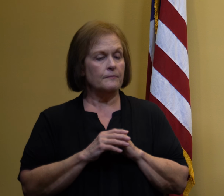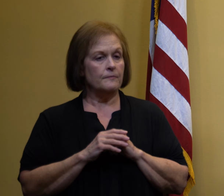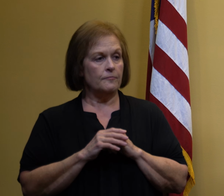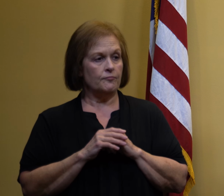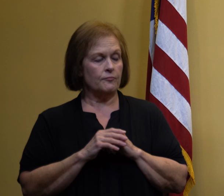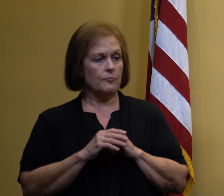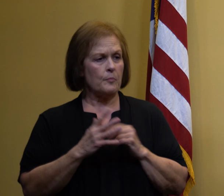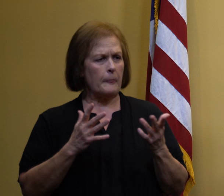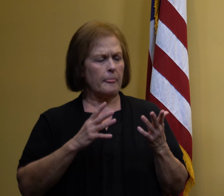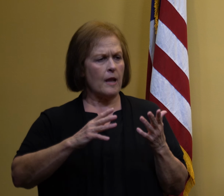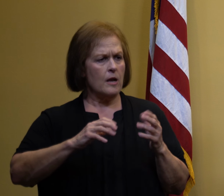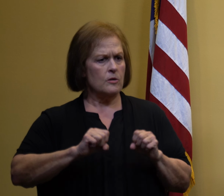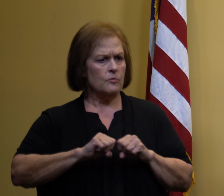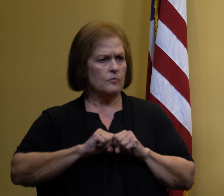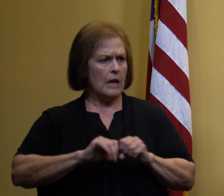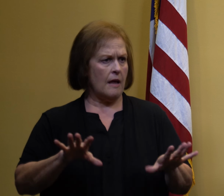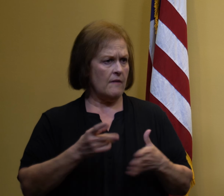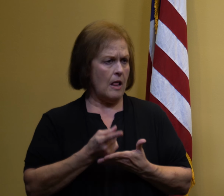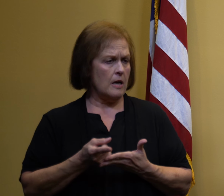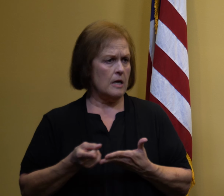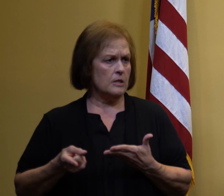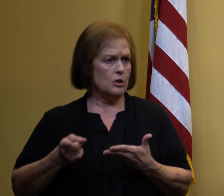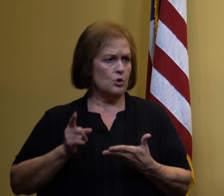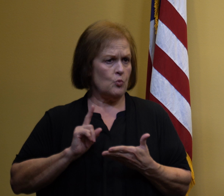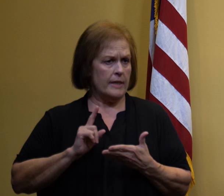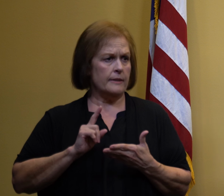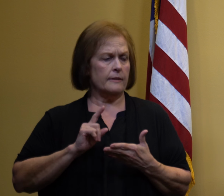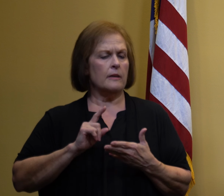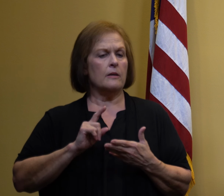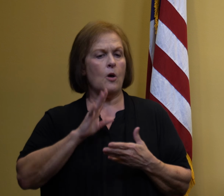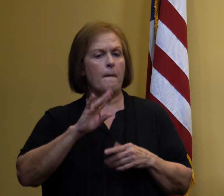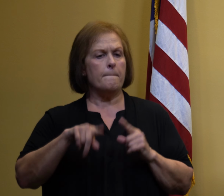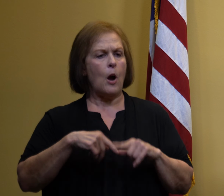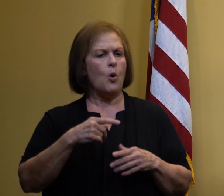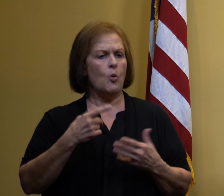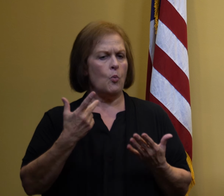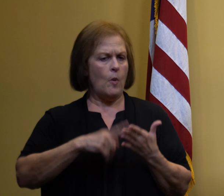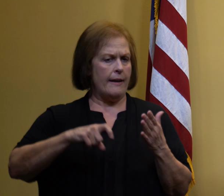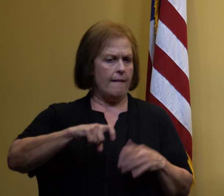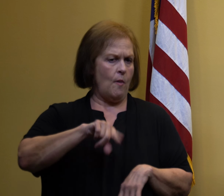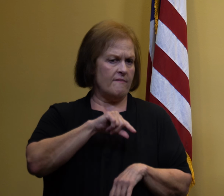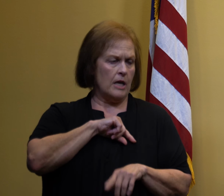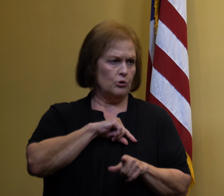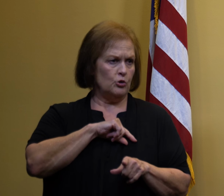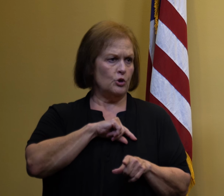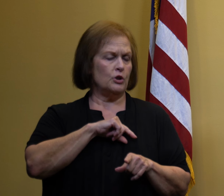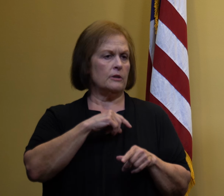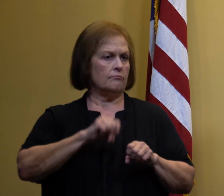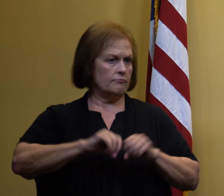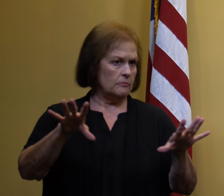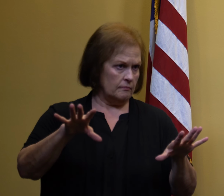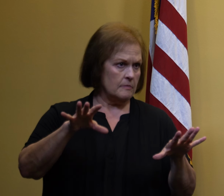It was released on last week in terms of the qualifications, right? and the notice that we're hiring,